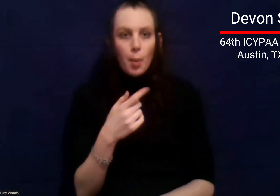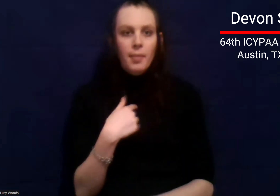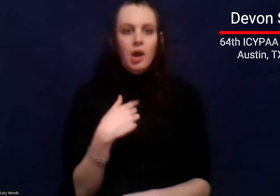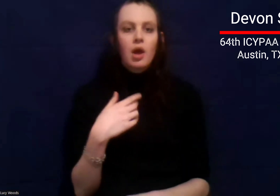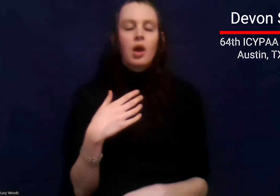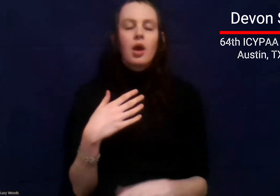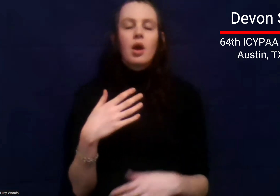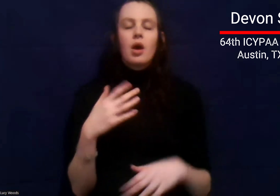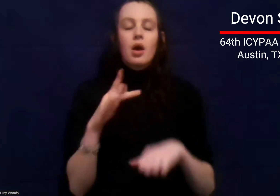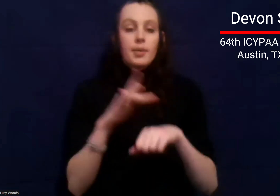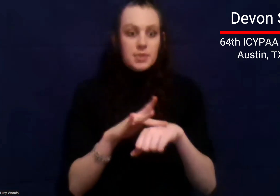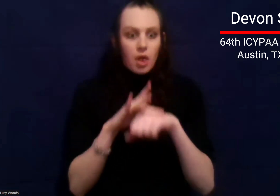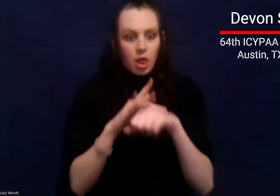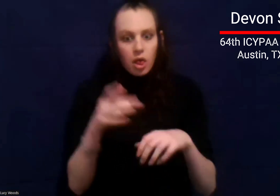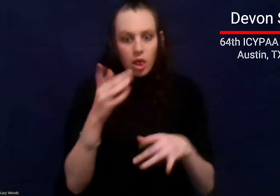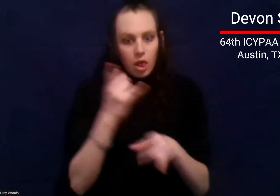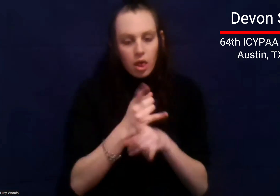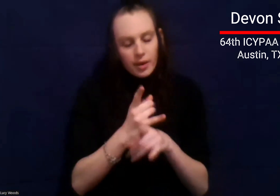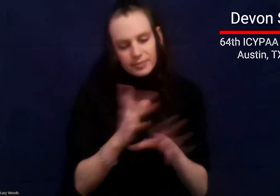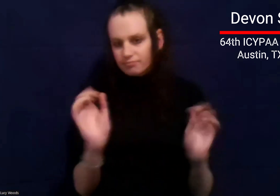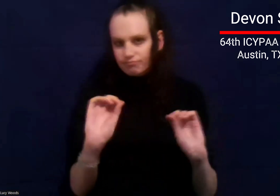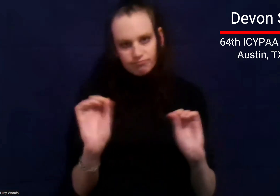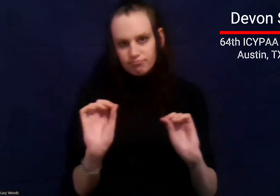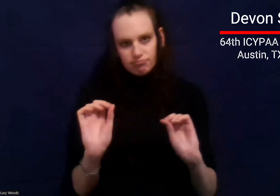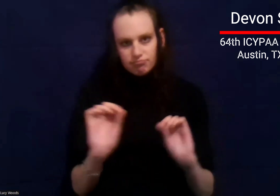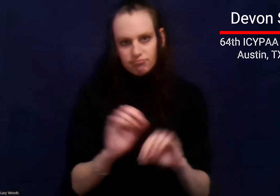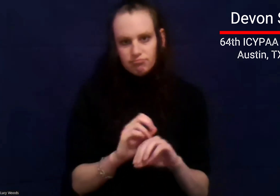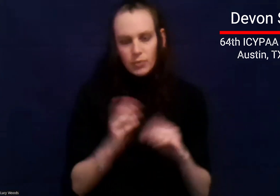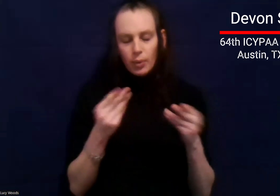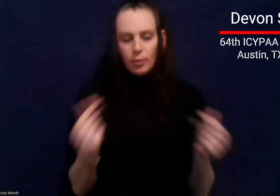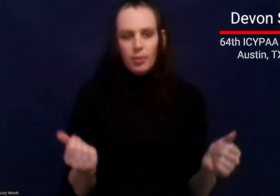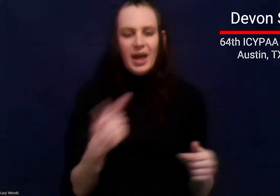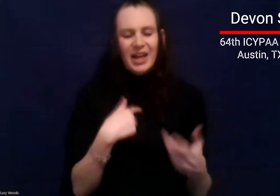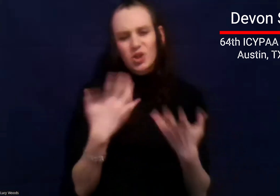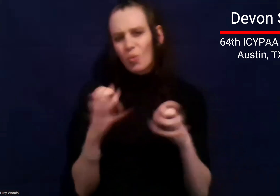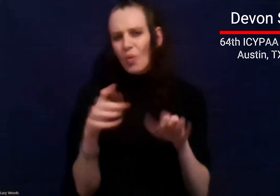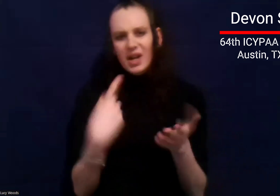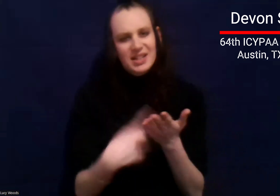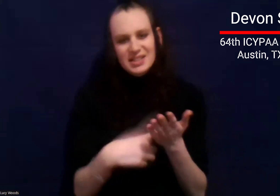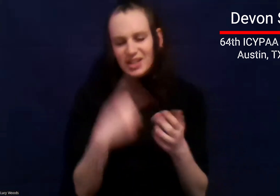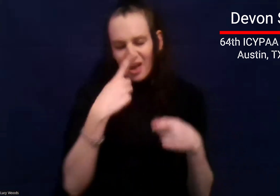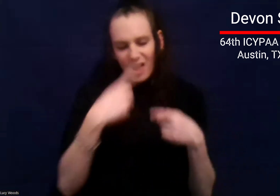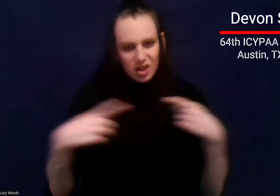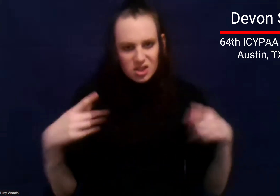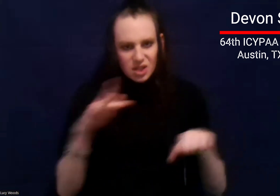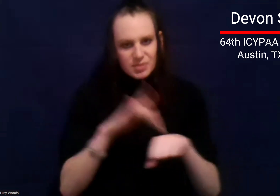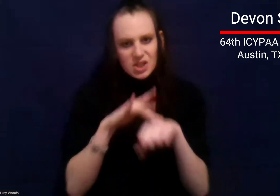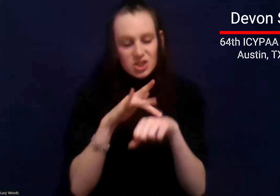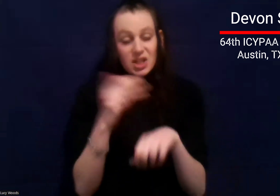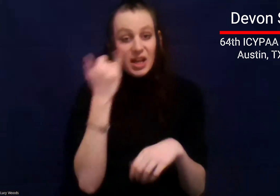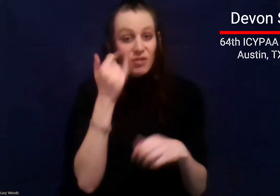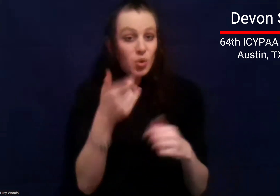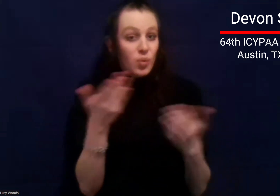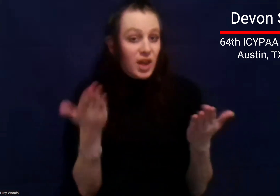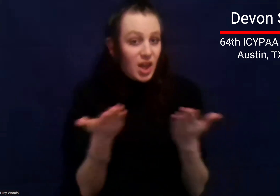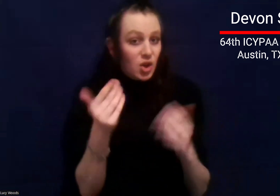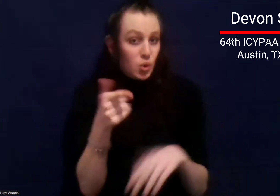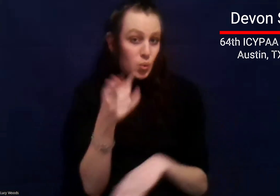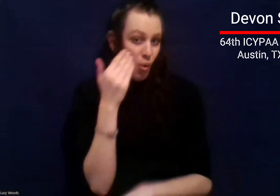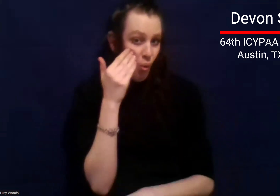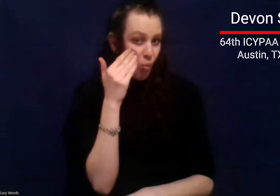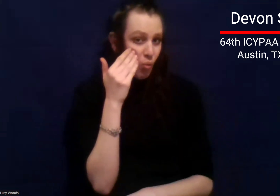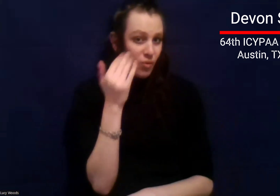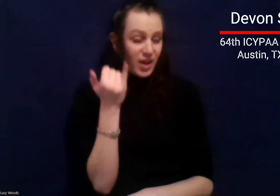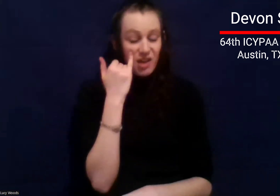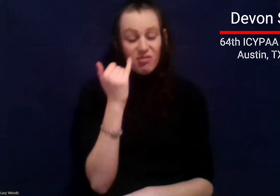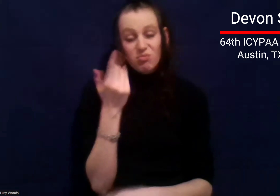obsession to drink all the time, right? Because I'm not going to go into the allergy and the obsession. If you're here, you know it. If you don't know it, find a sponsor and ask them what that